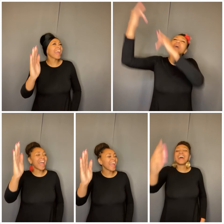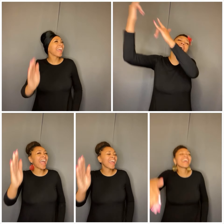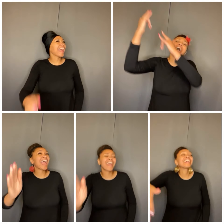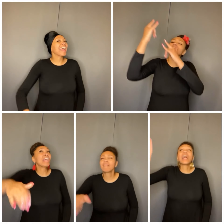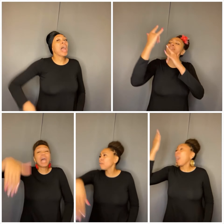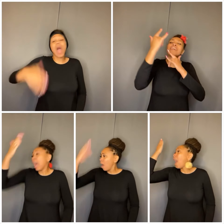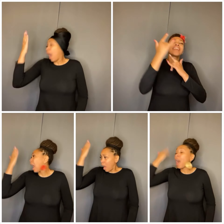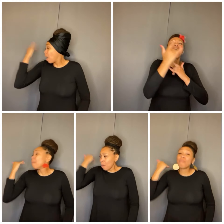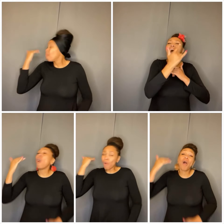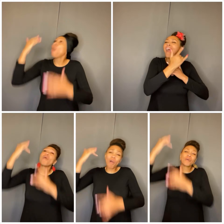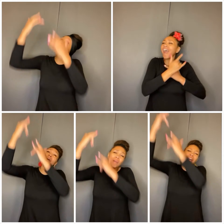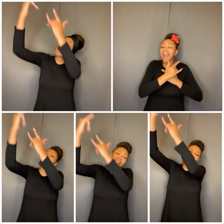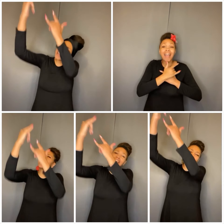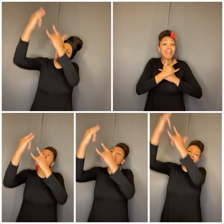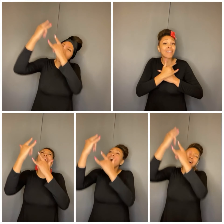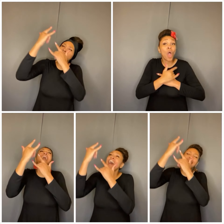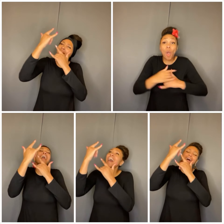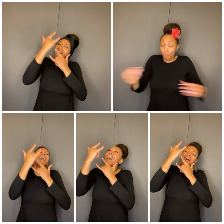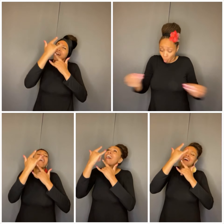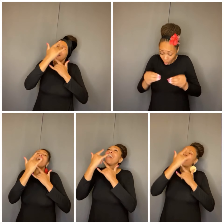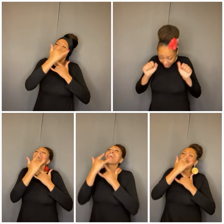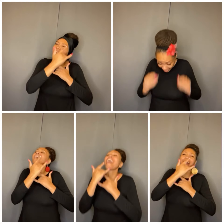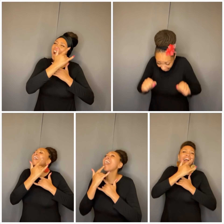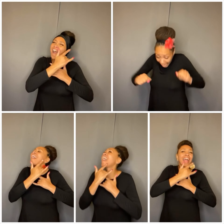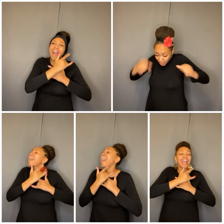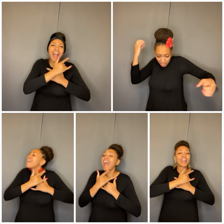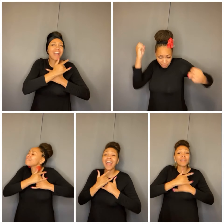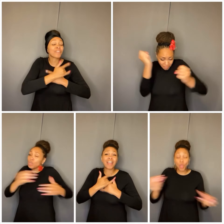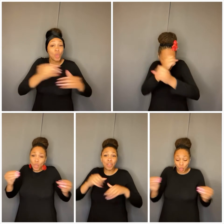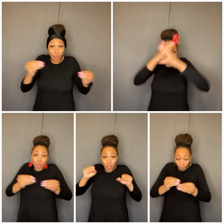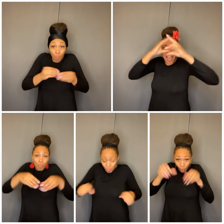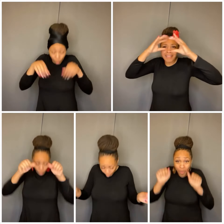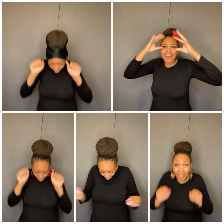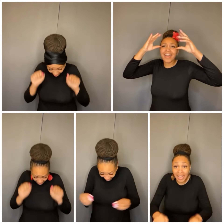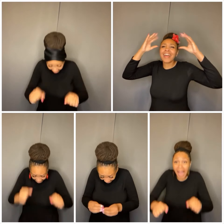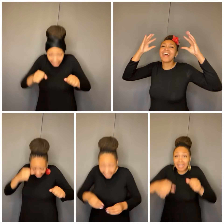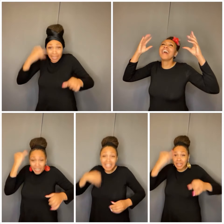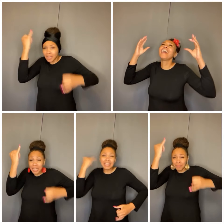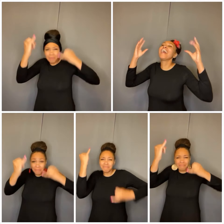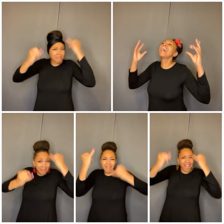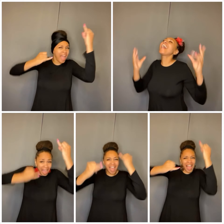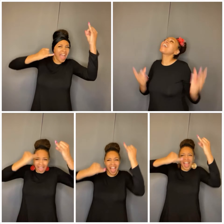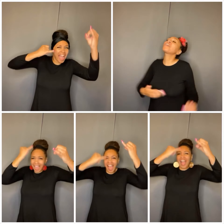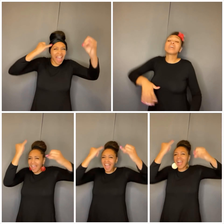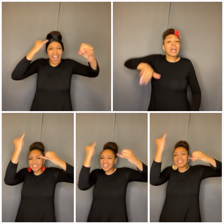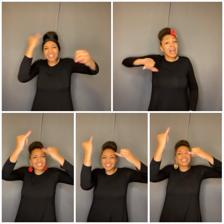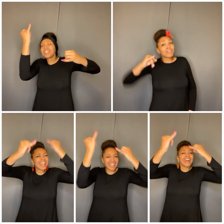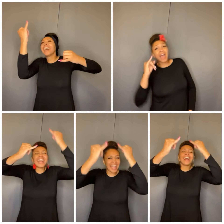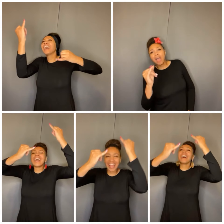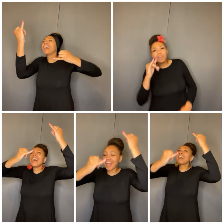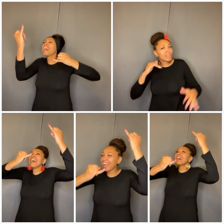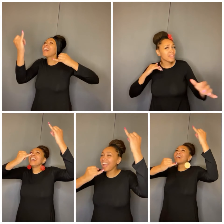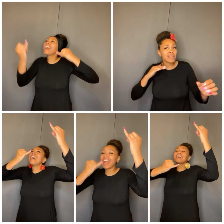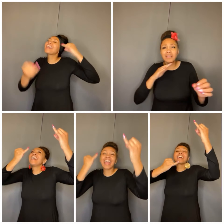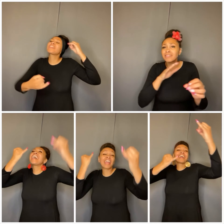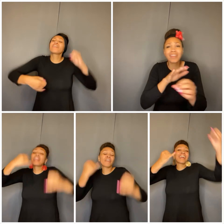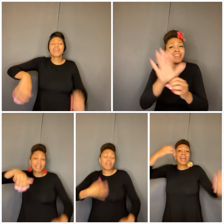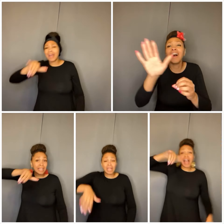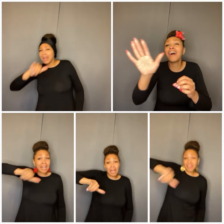what You've loved I'm loved More than I could even fathom And that is enough